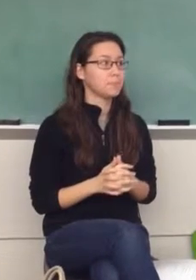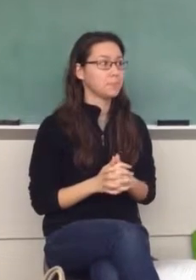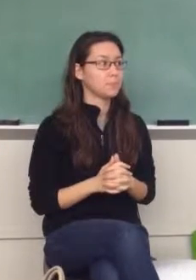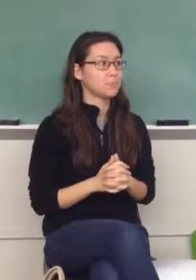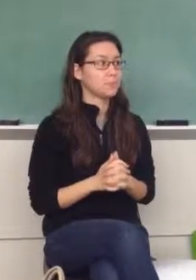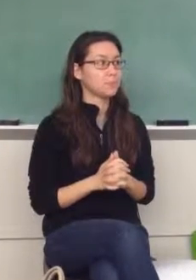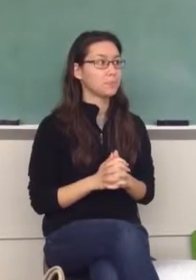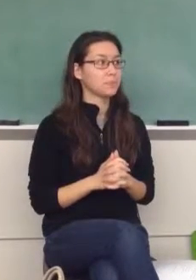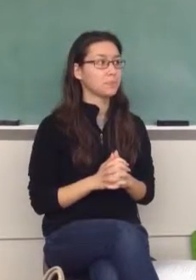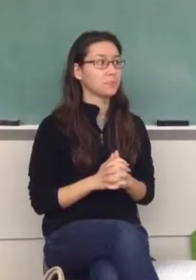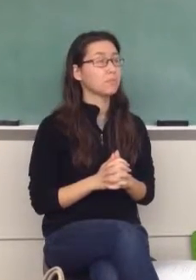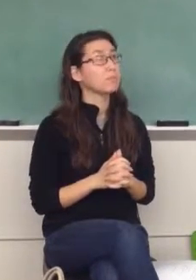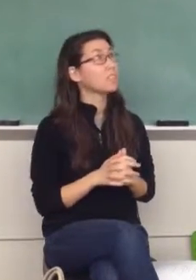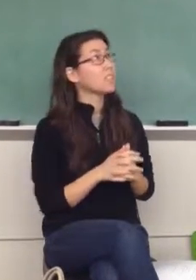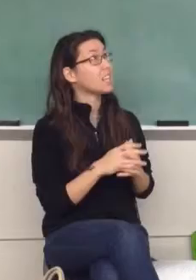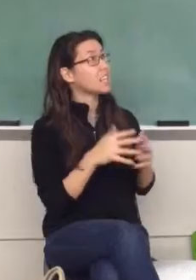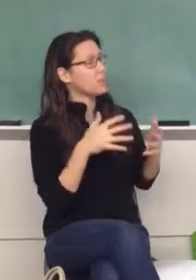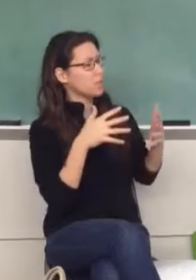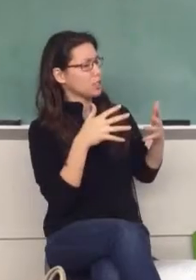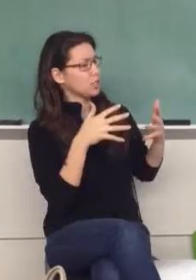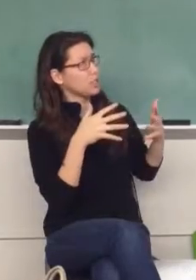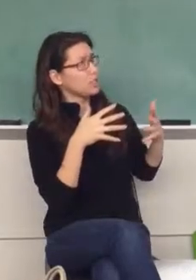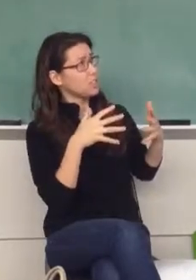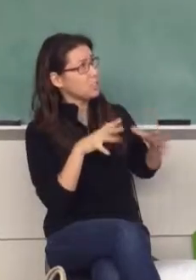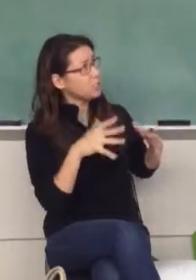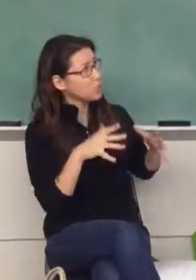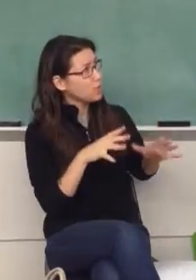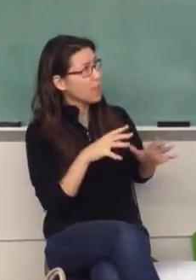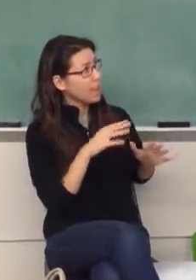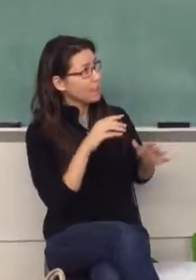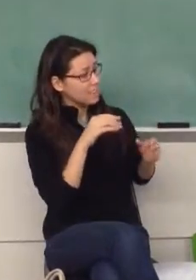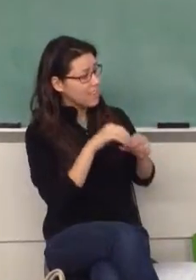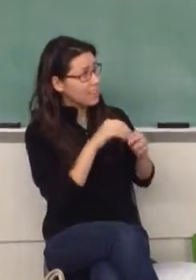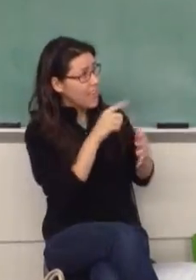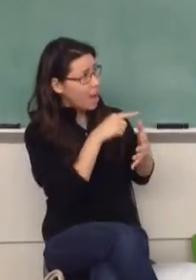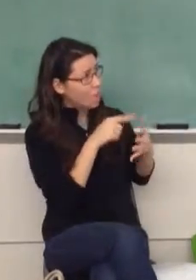Wait, didn't we just do this around online? Hmm? Didn't we use this around online? Yeah, I hope so.